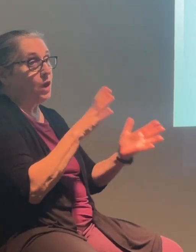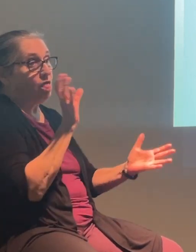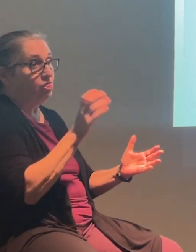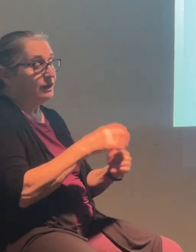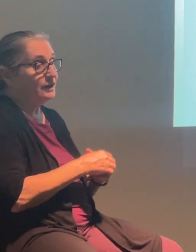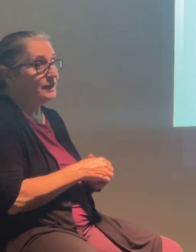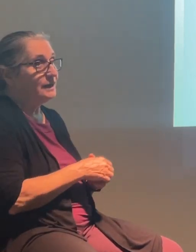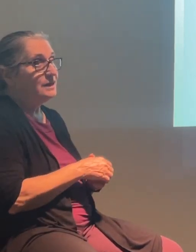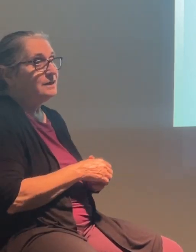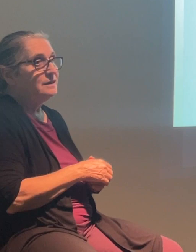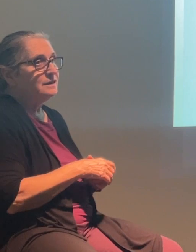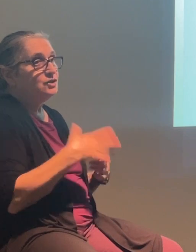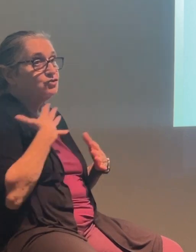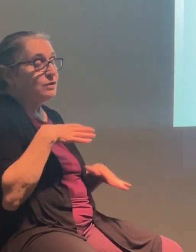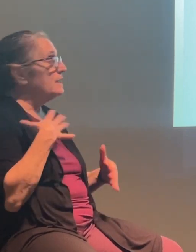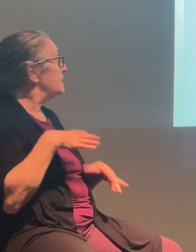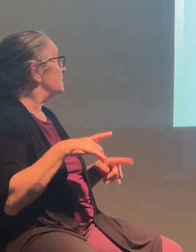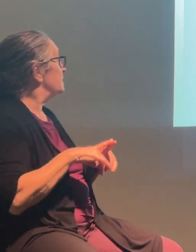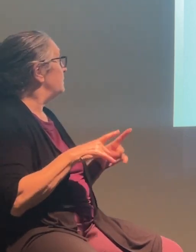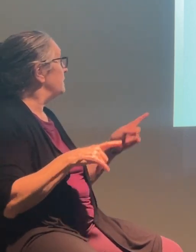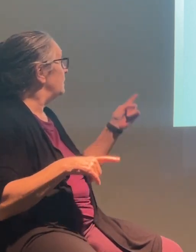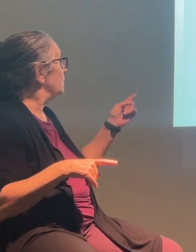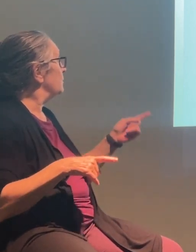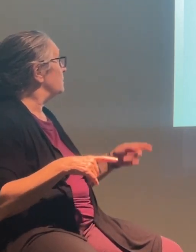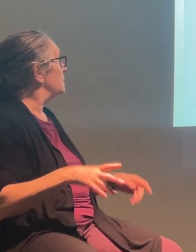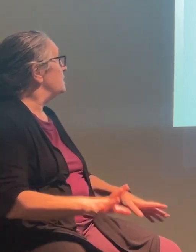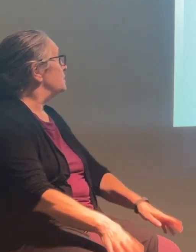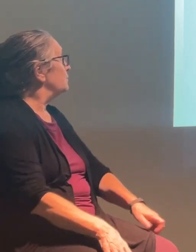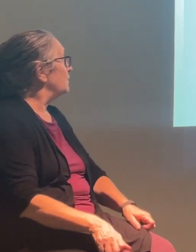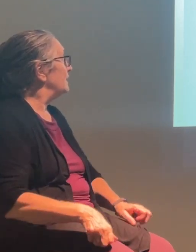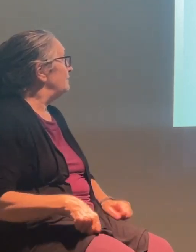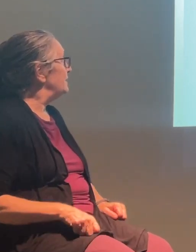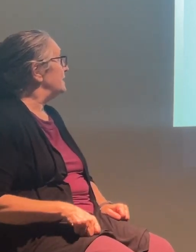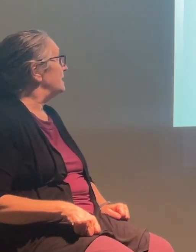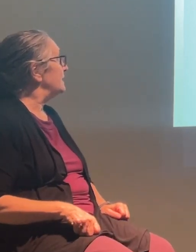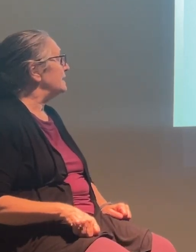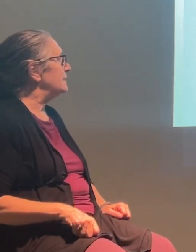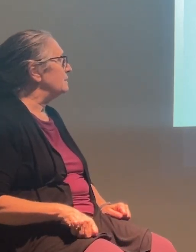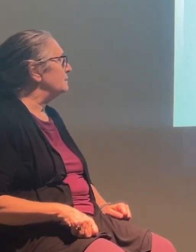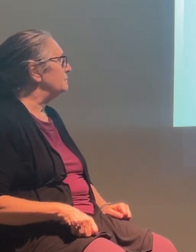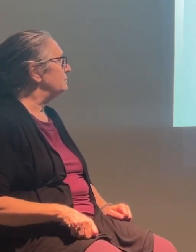the garments happened to be, because they were walking, so they lifted their skirt